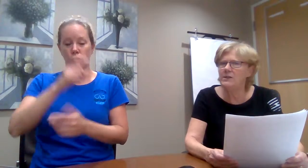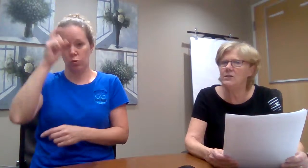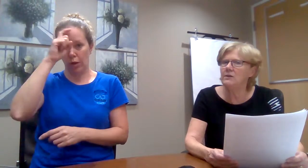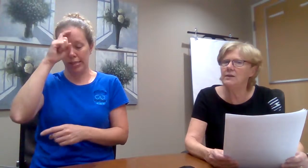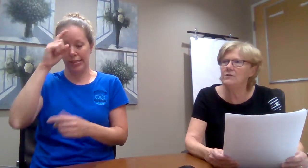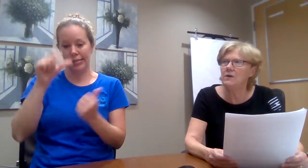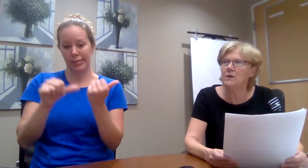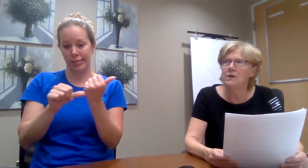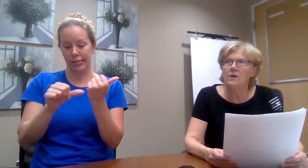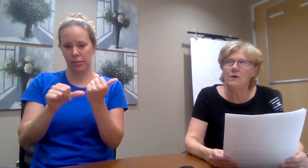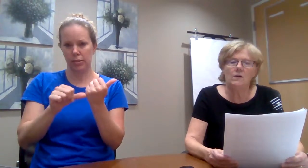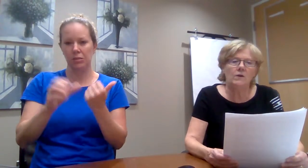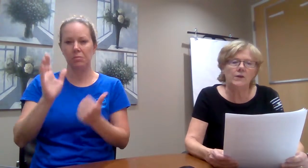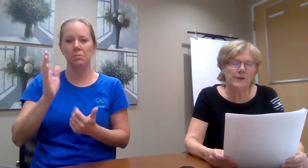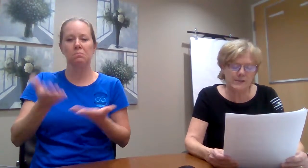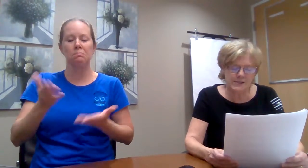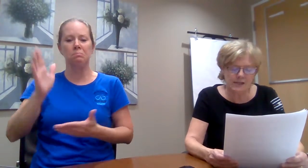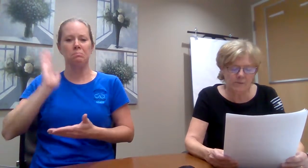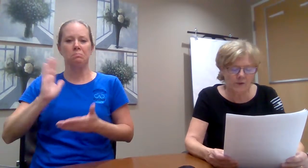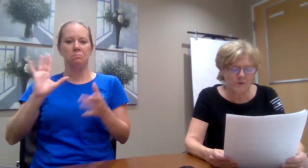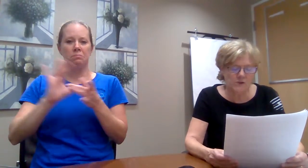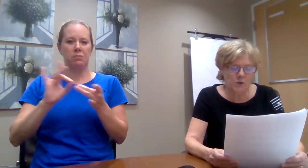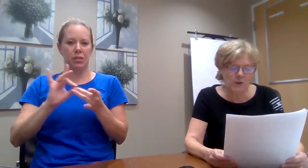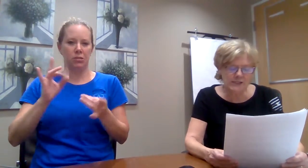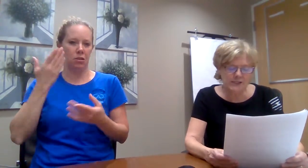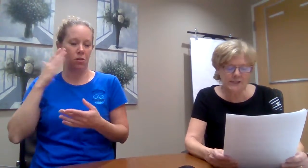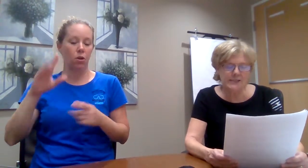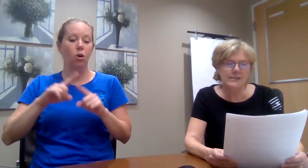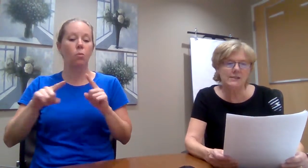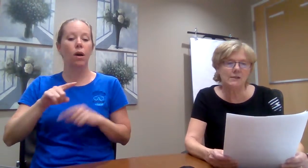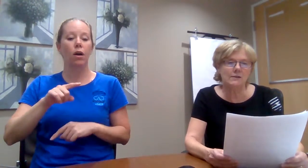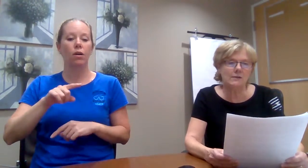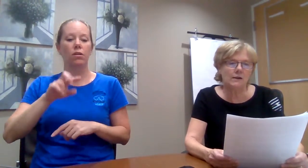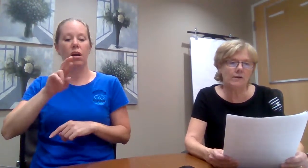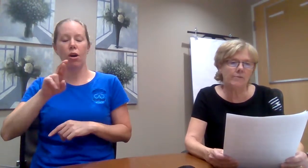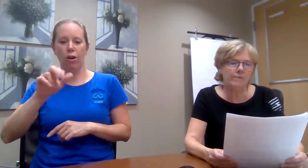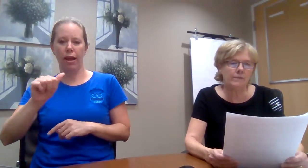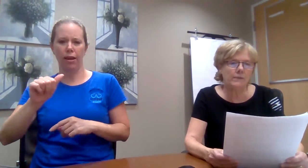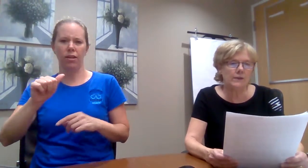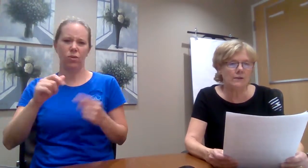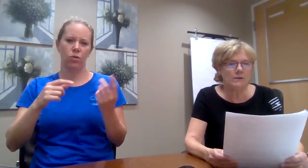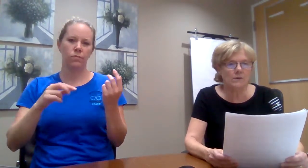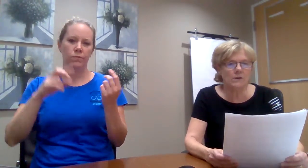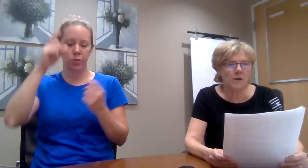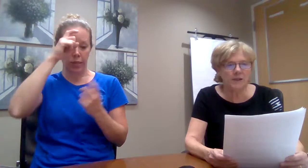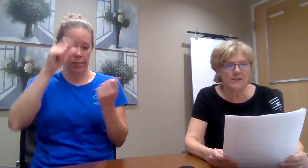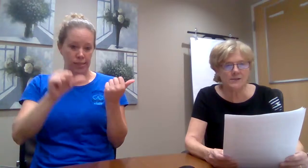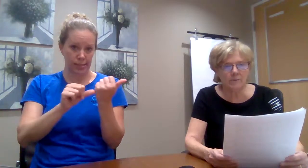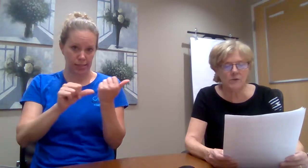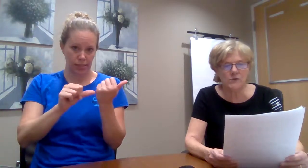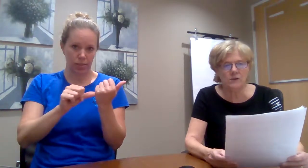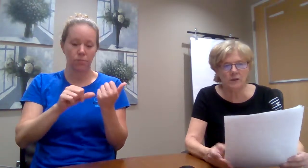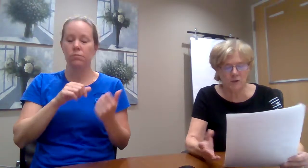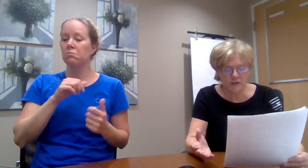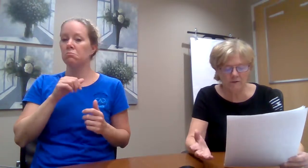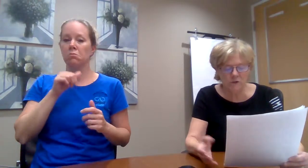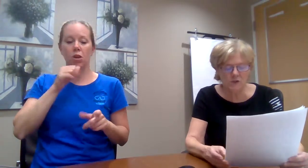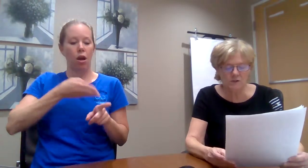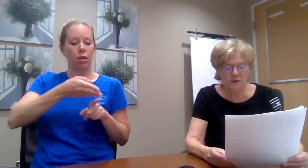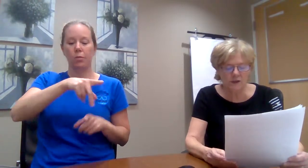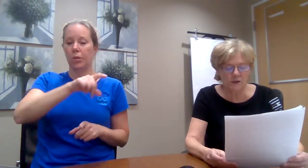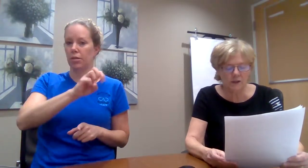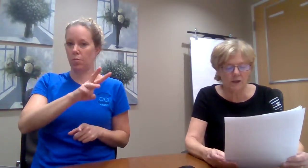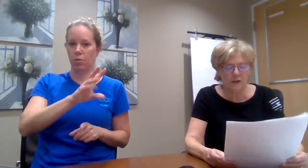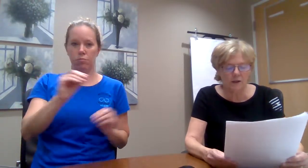might have mentioned this earlier in the summer. So the resident assistant, they're not PSWs, they don't have